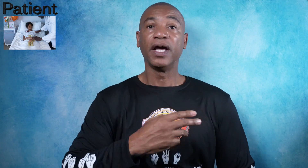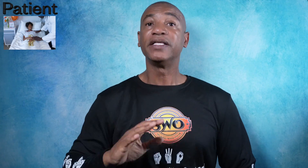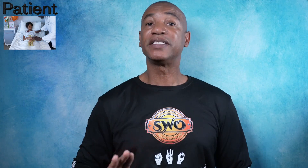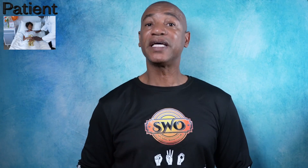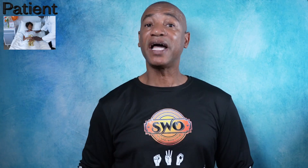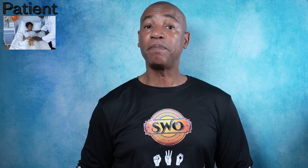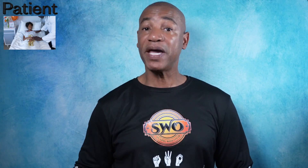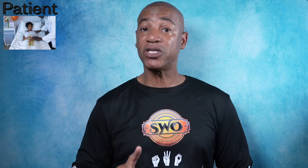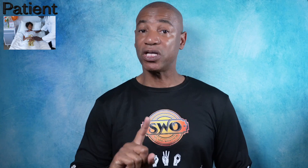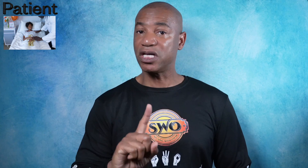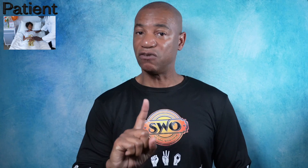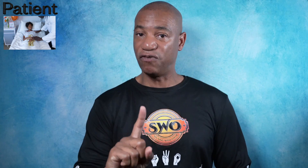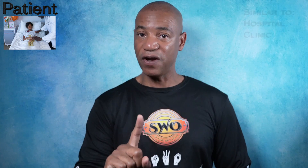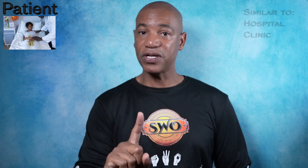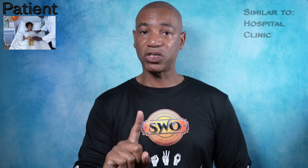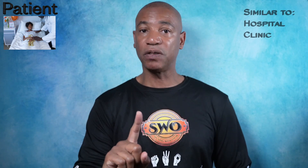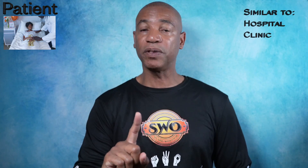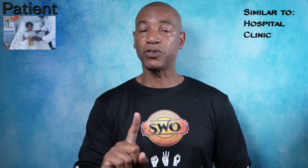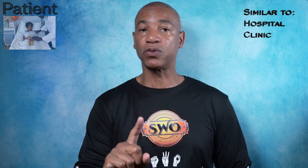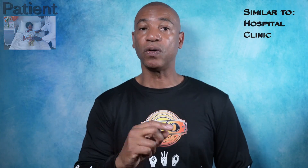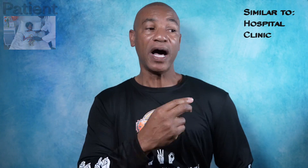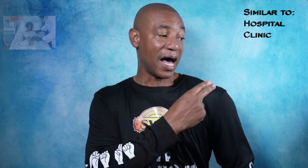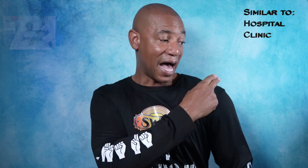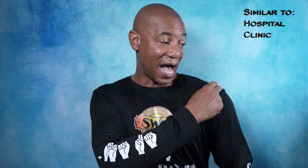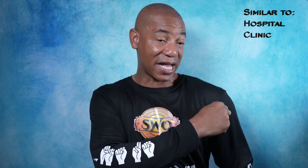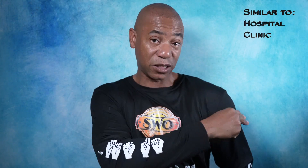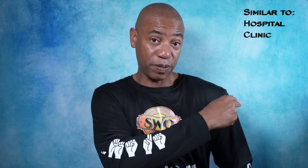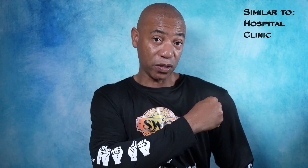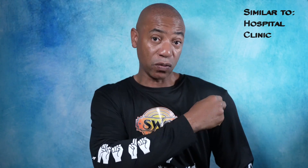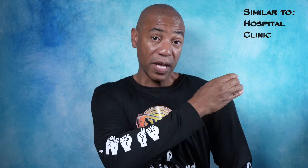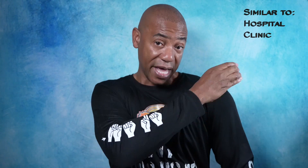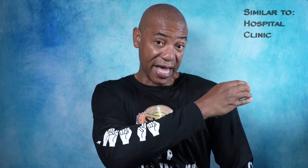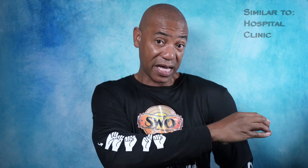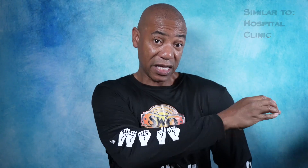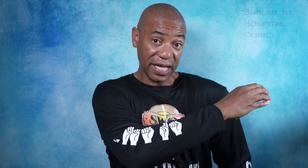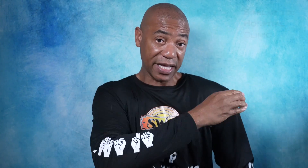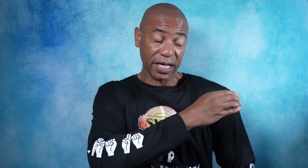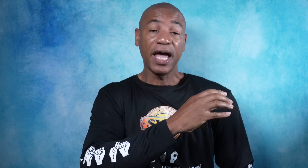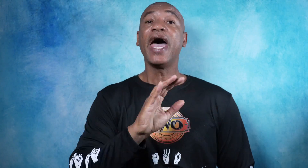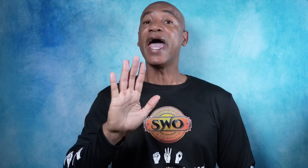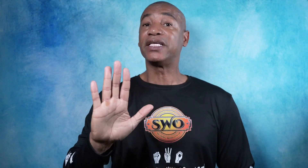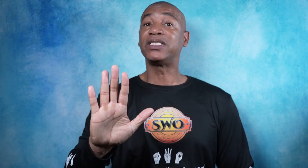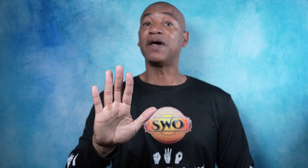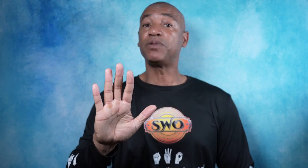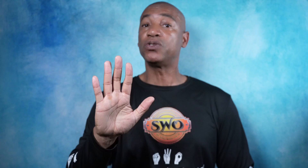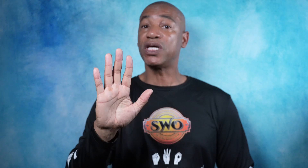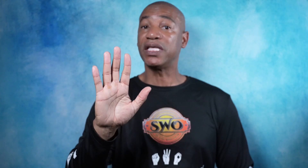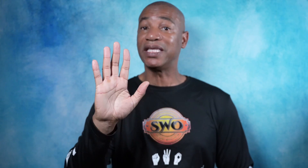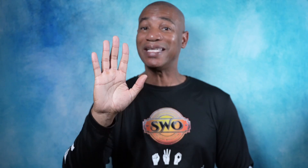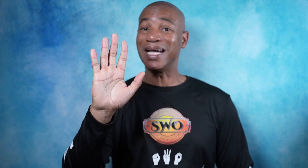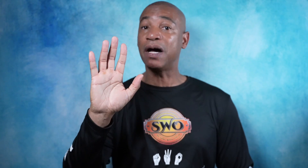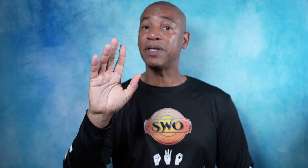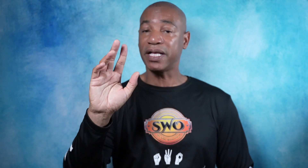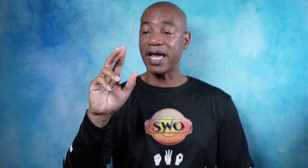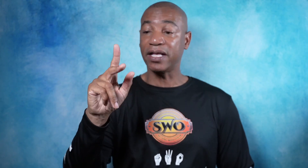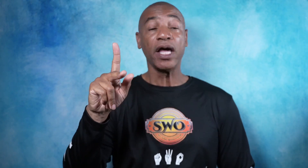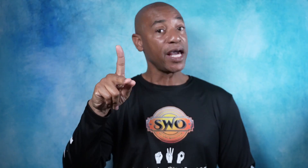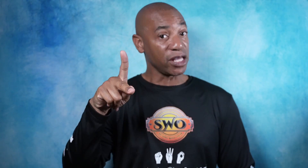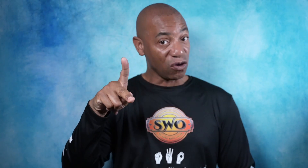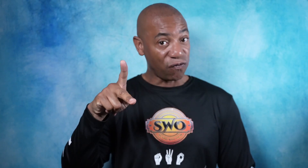The sign patient is very similar to hospital and clinic, except you take the dominant hand and you